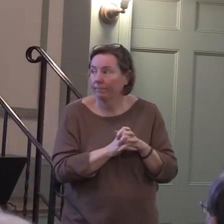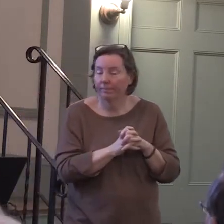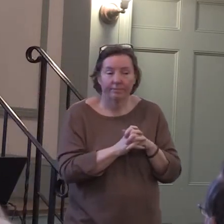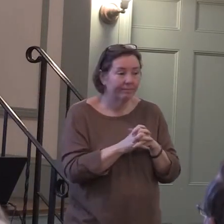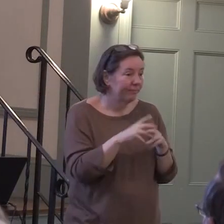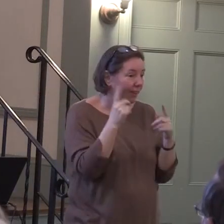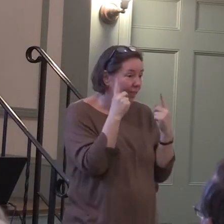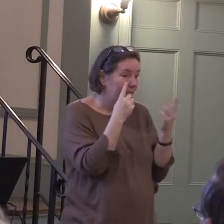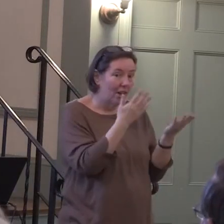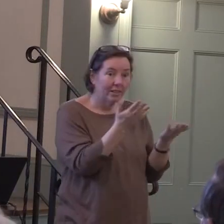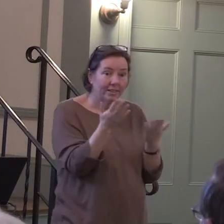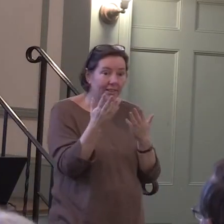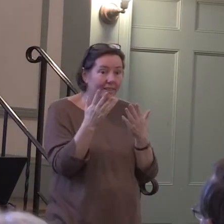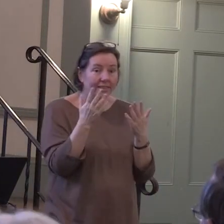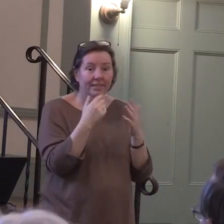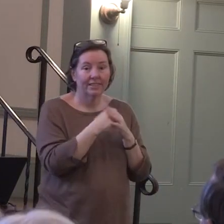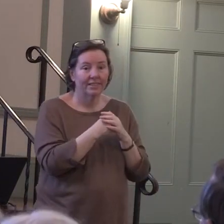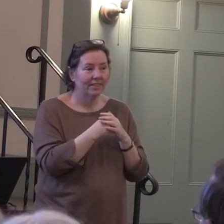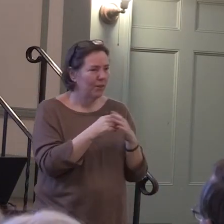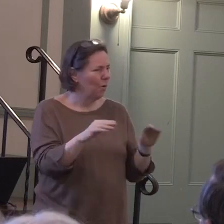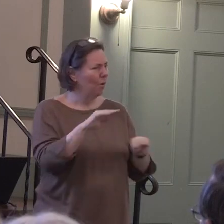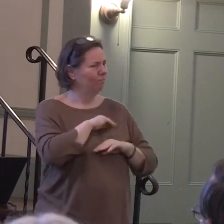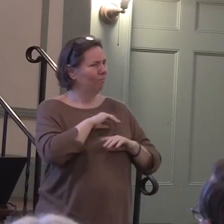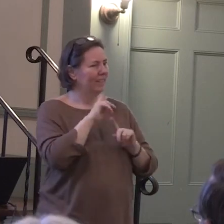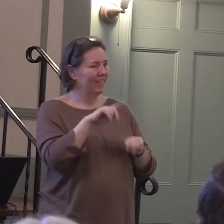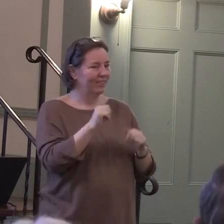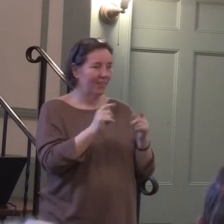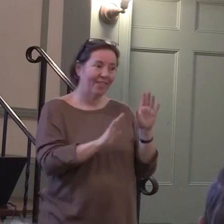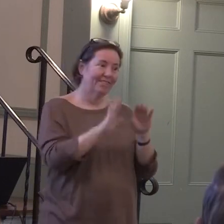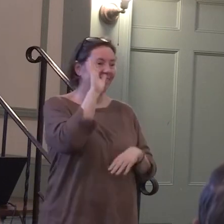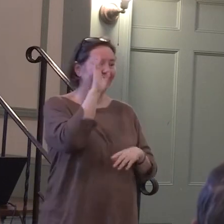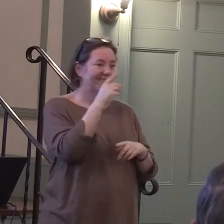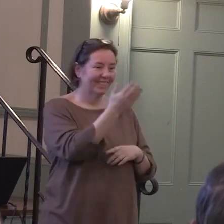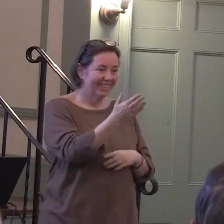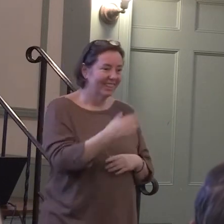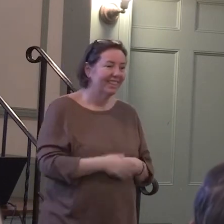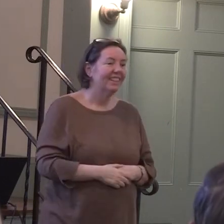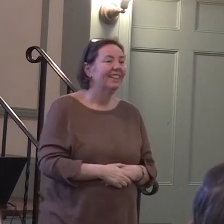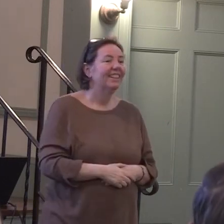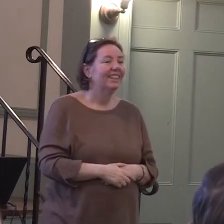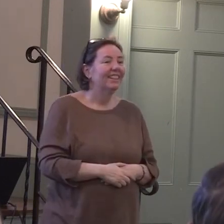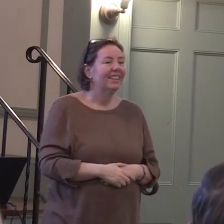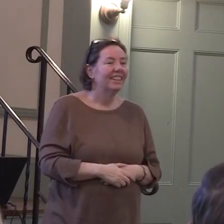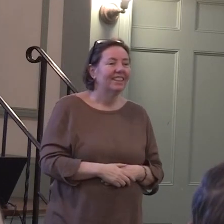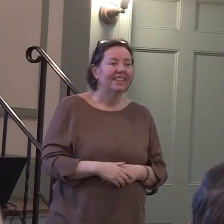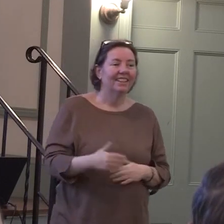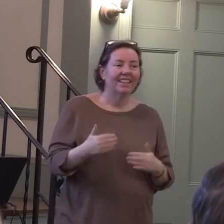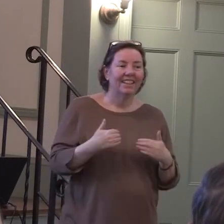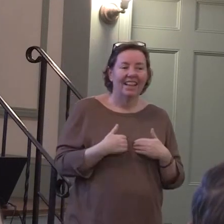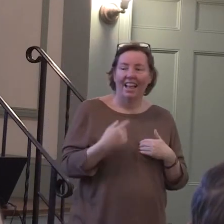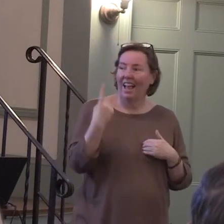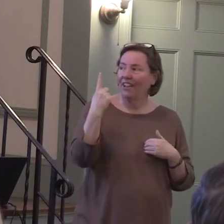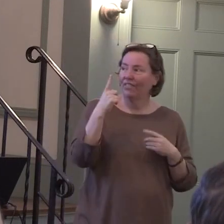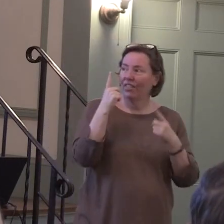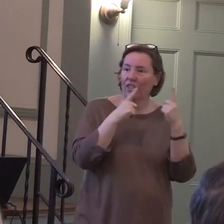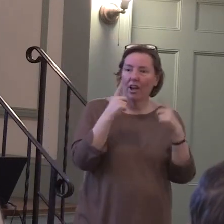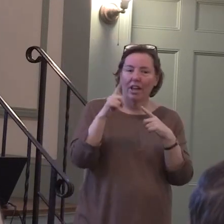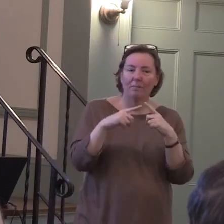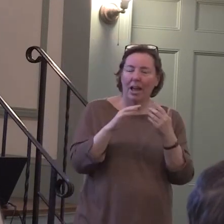Any thoughts? Oh, did I answer all your questions? Yes? I have a thought on how